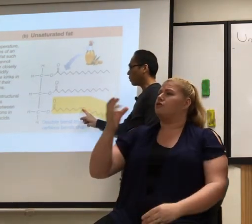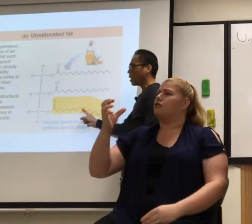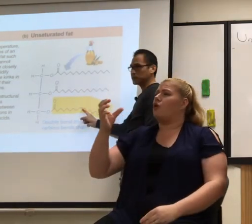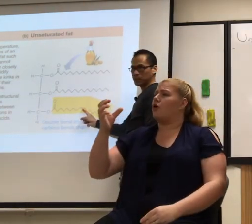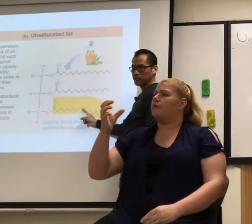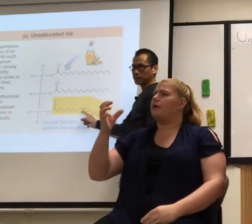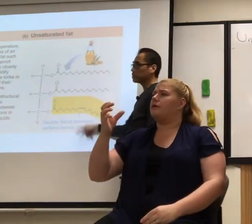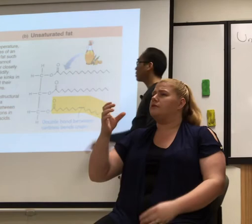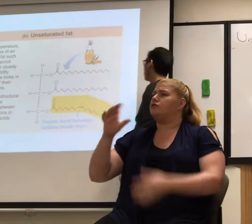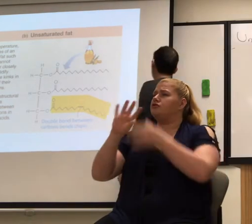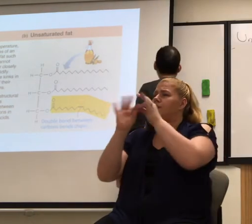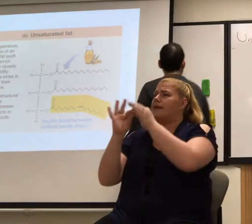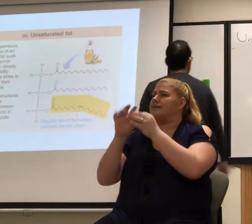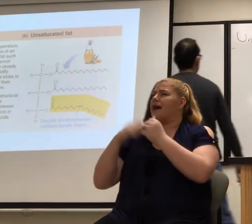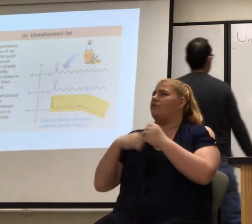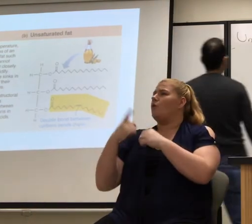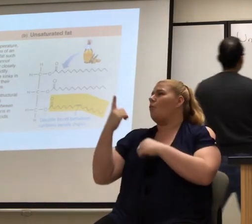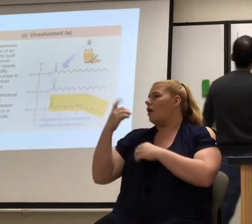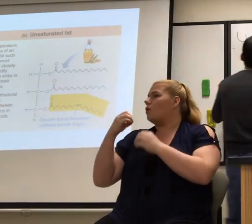more double bonds in it.